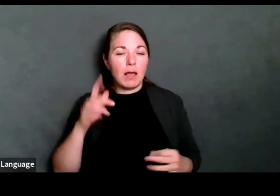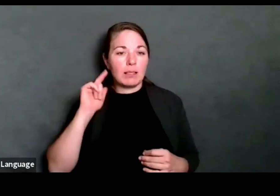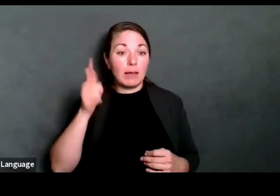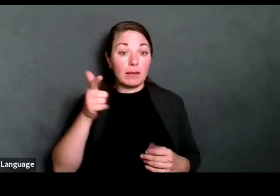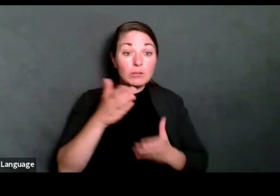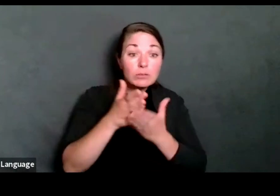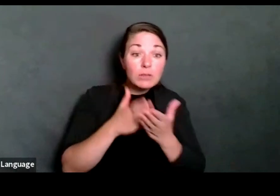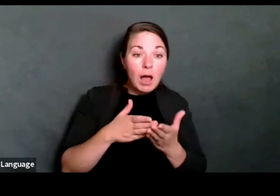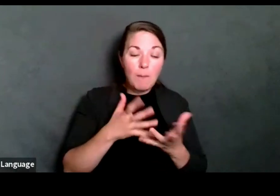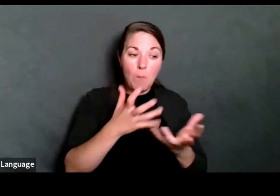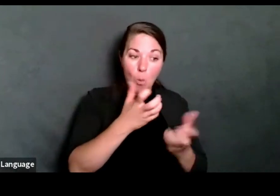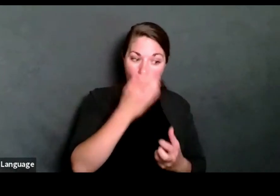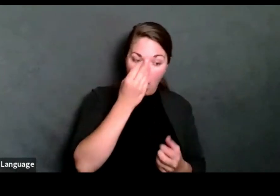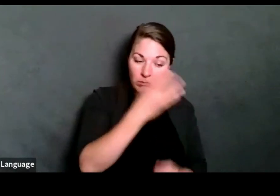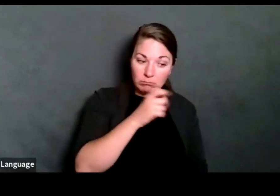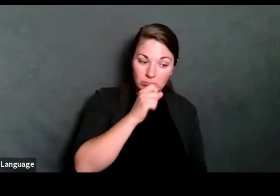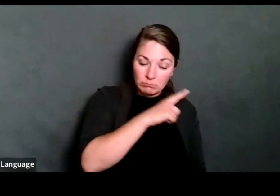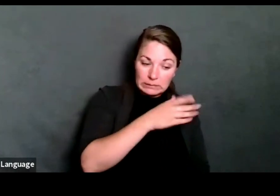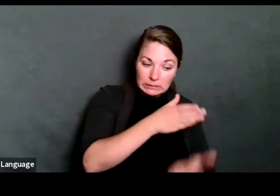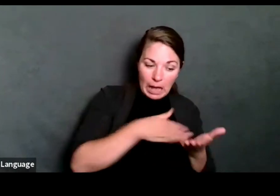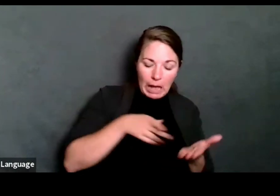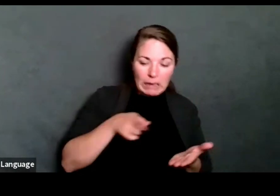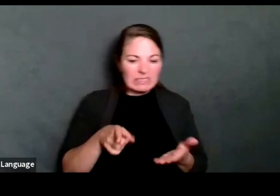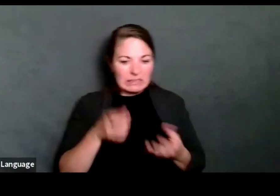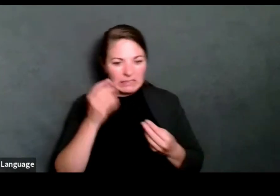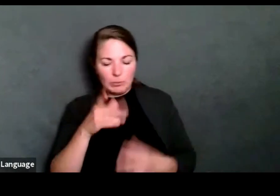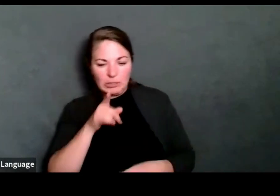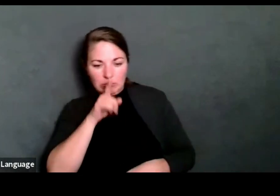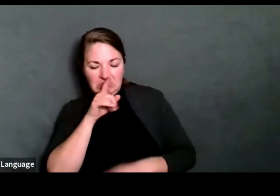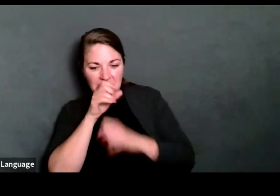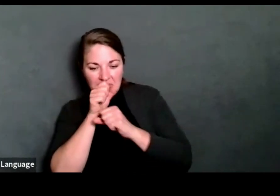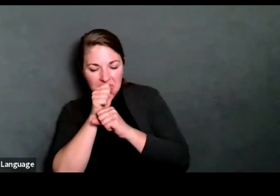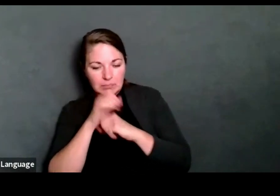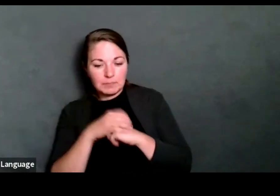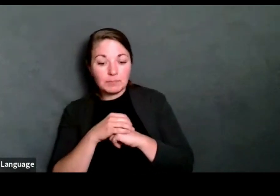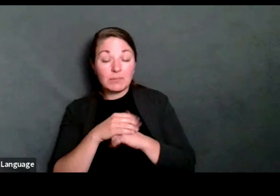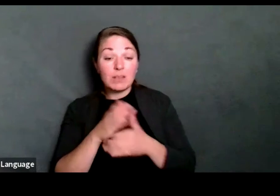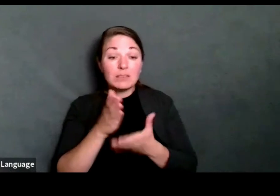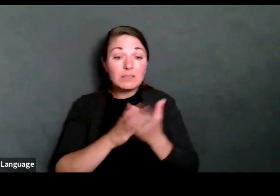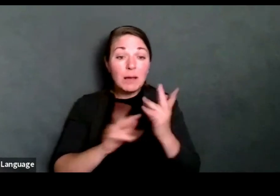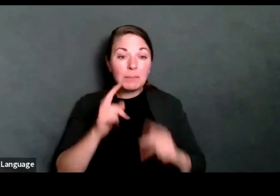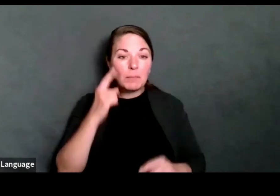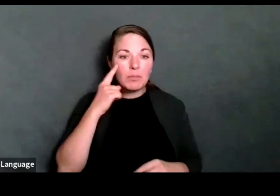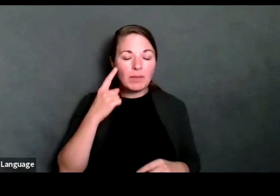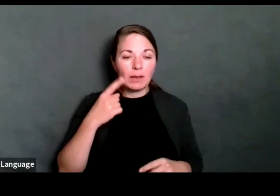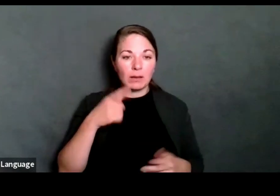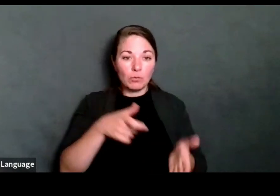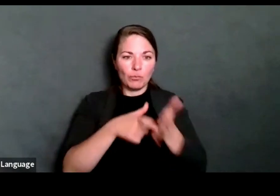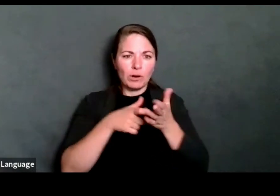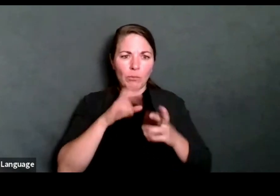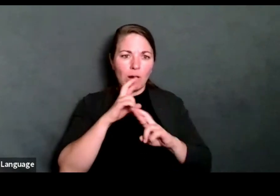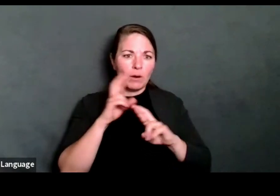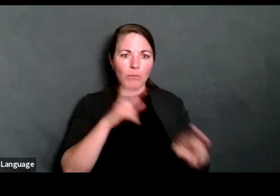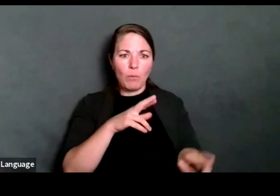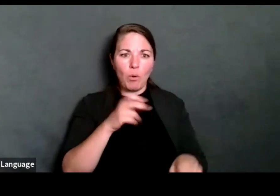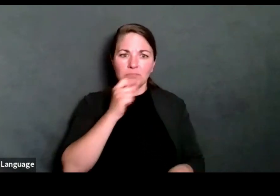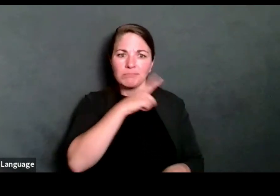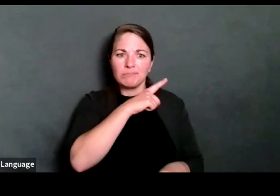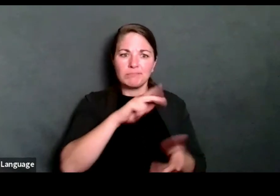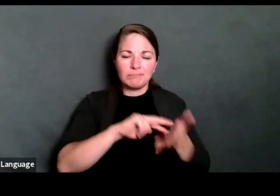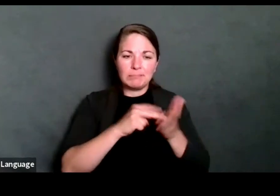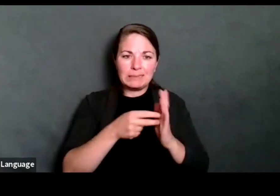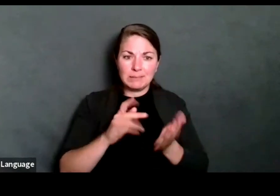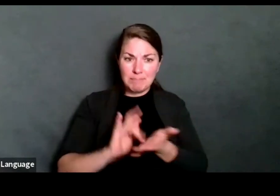things and not others. Some might think that mandated reporting means that you're going to disclose their medical